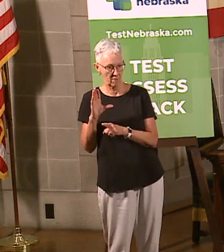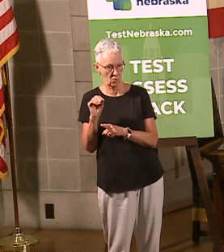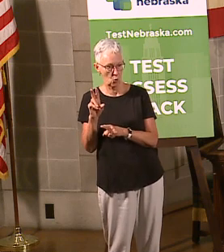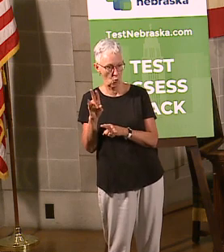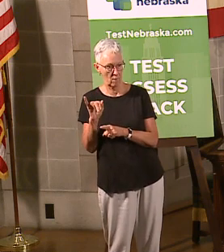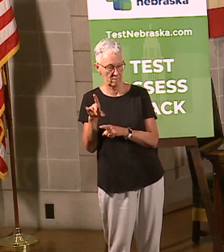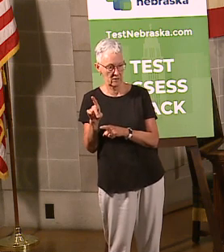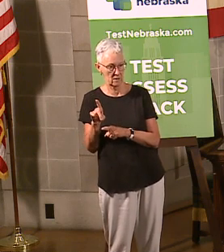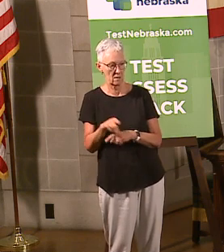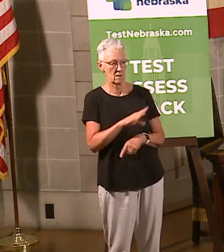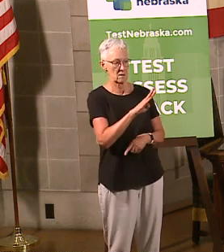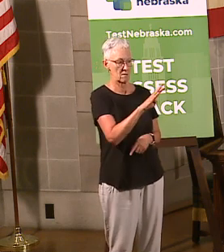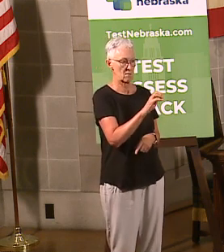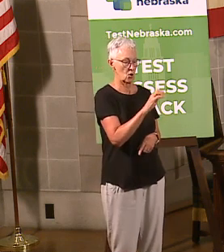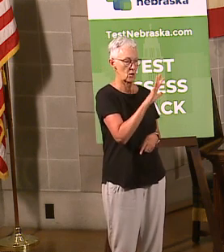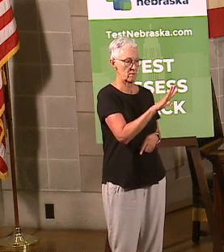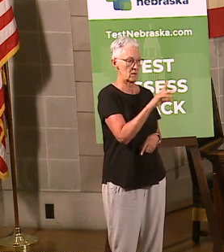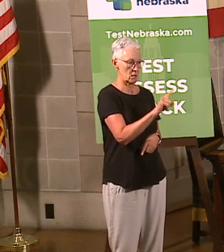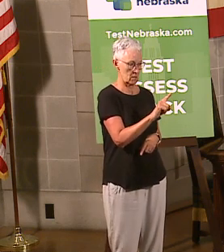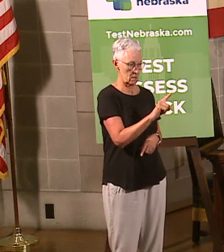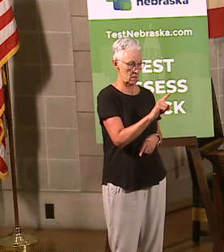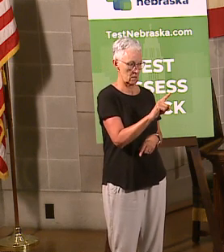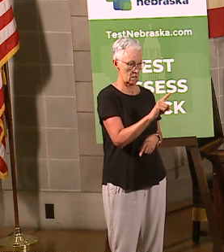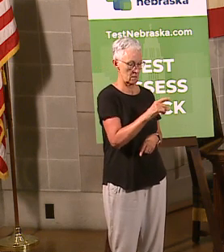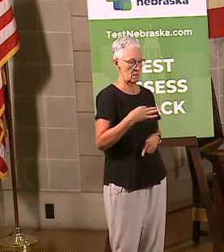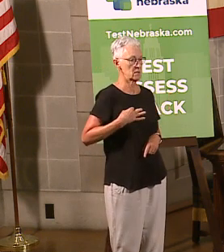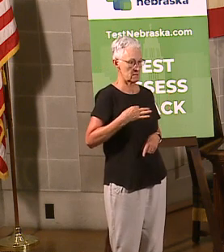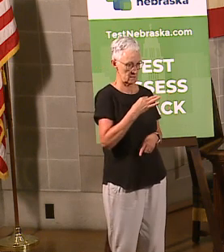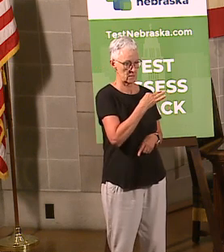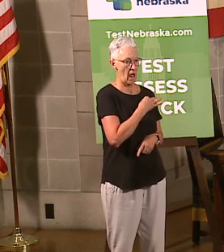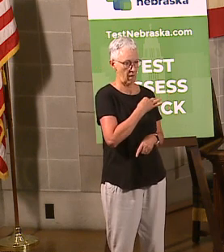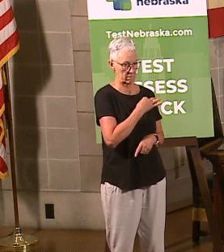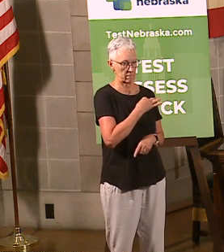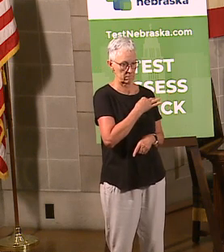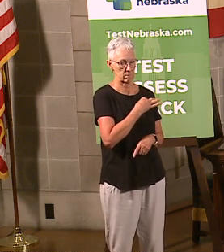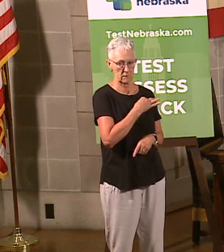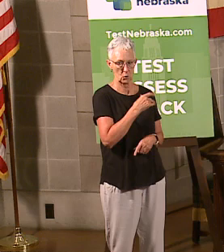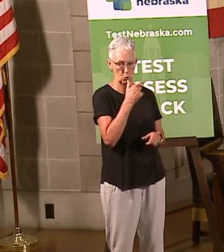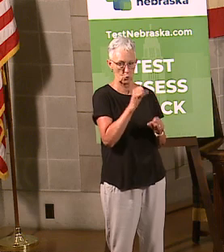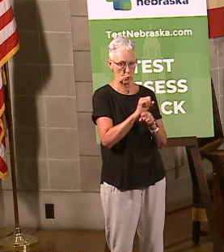and 451 staff members.